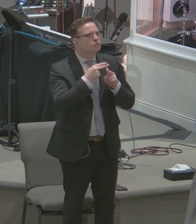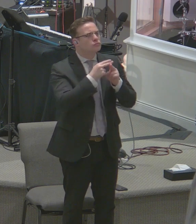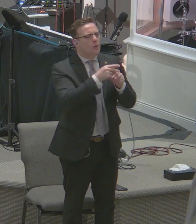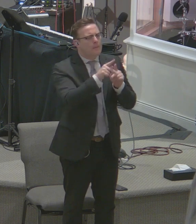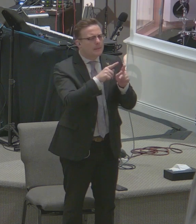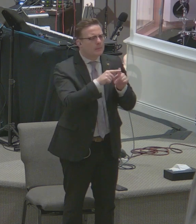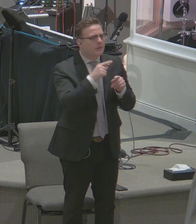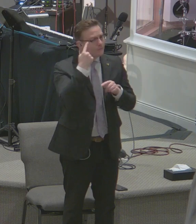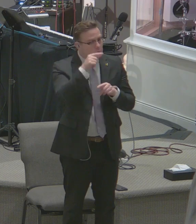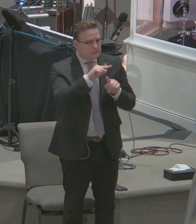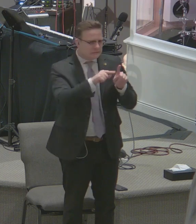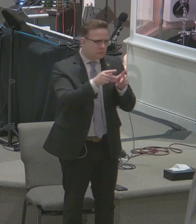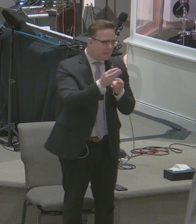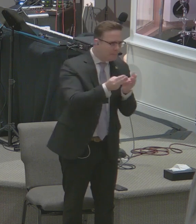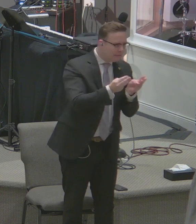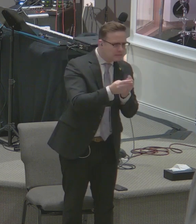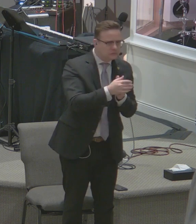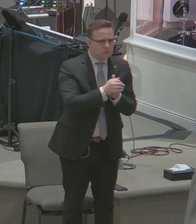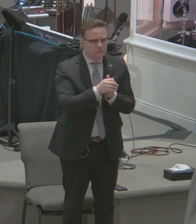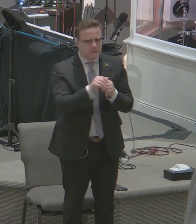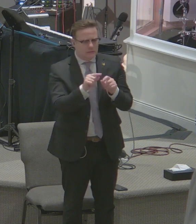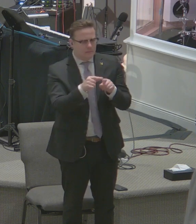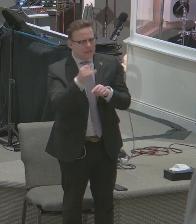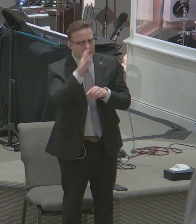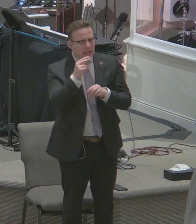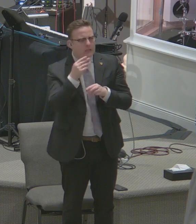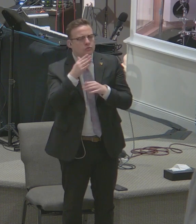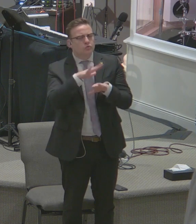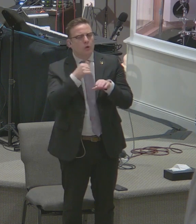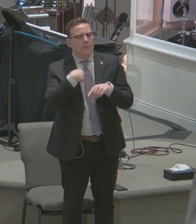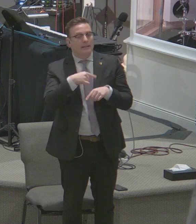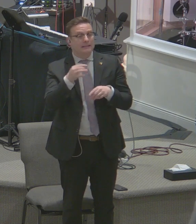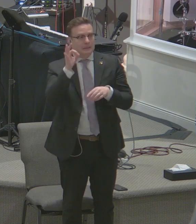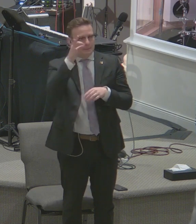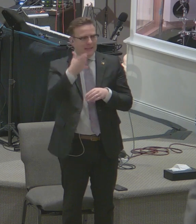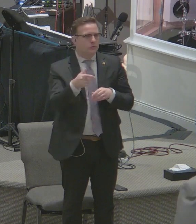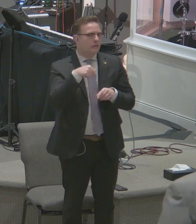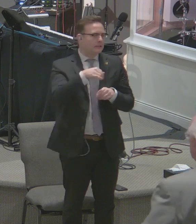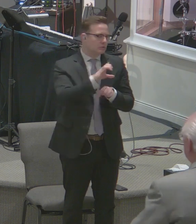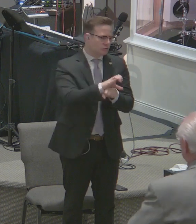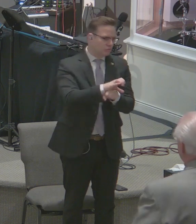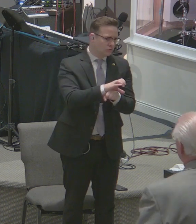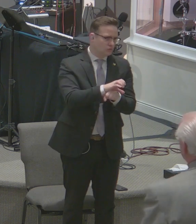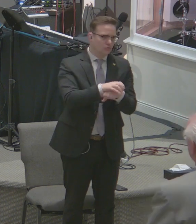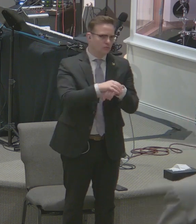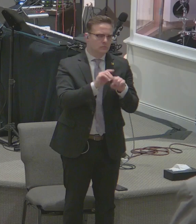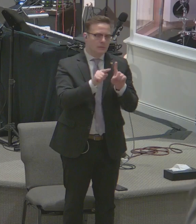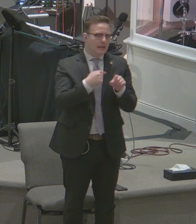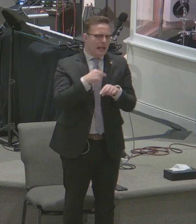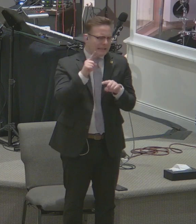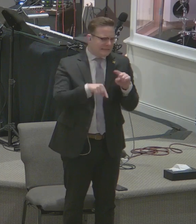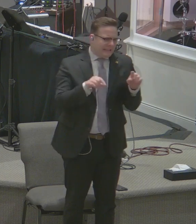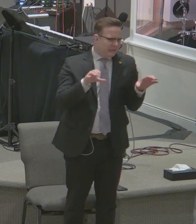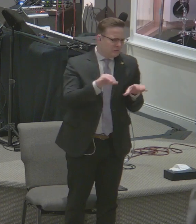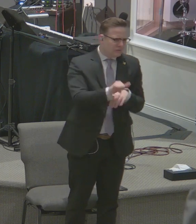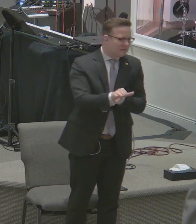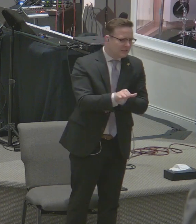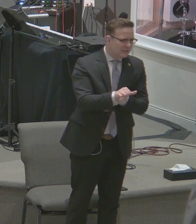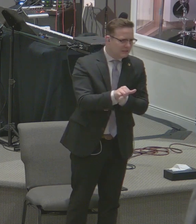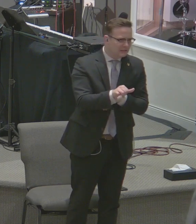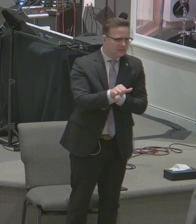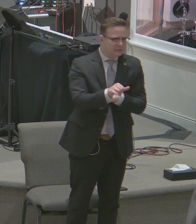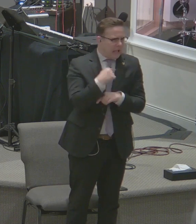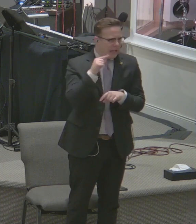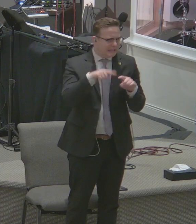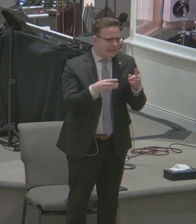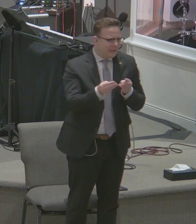etc. But he called me to pastor this church. But I can't do that. I can't